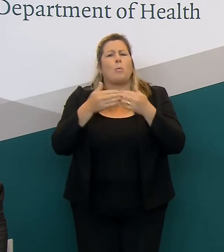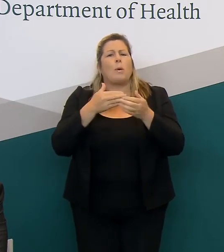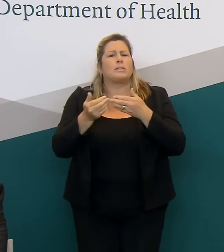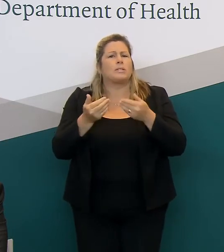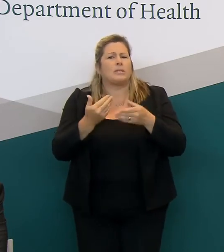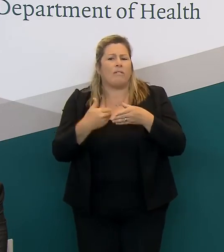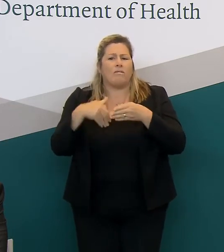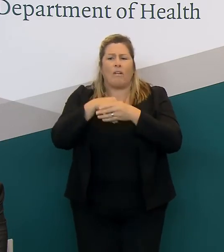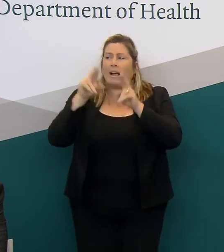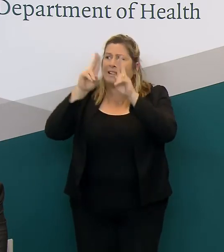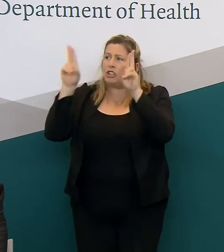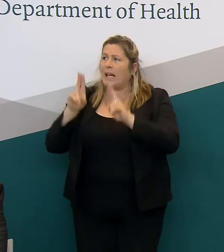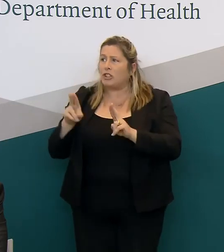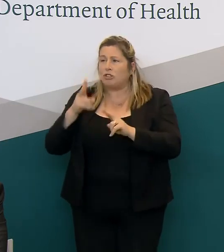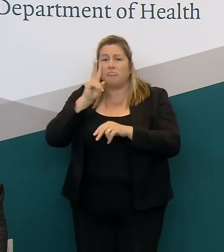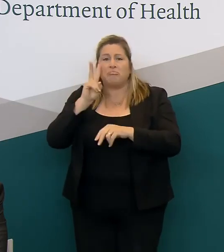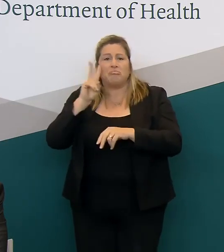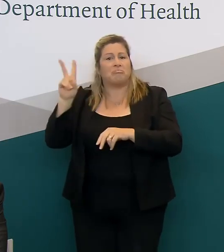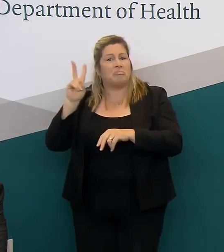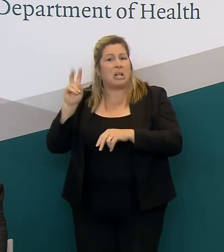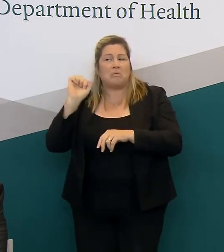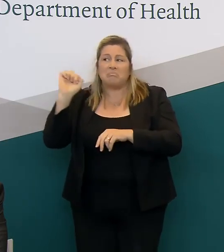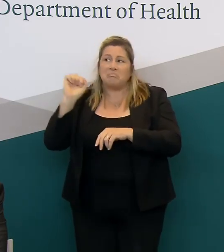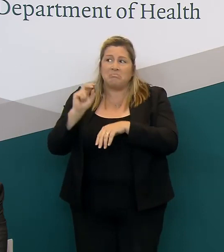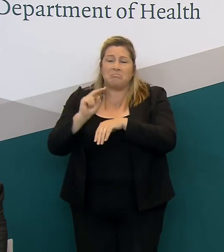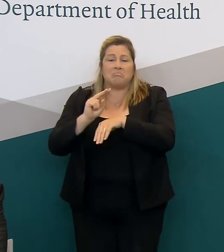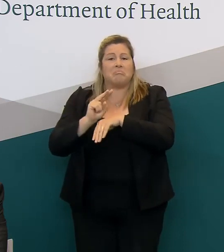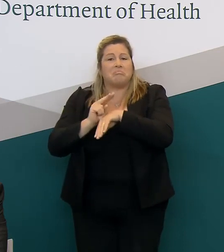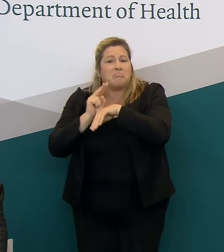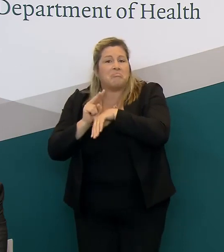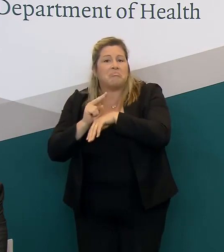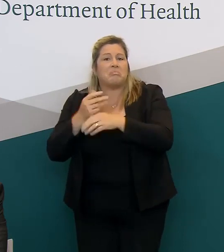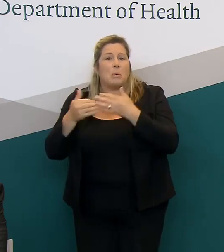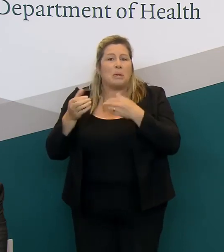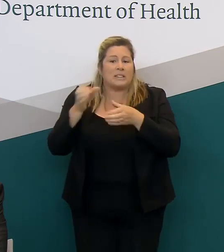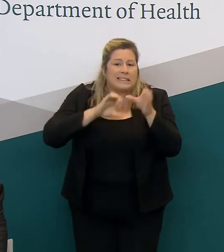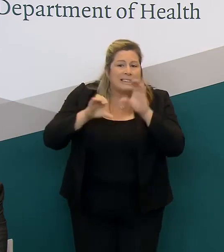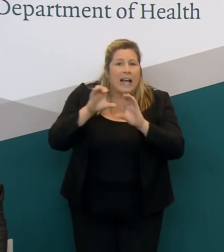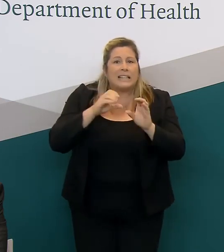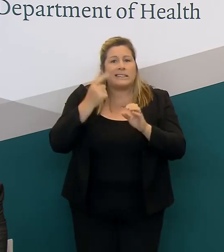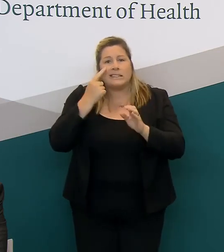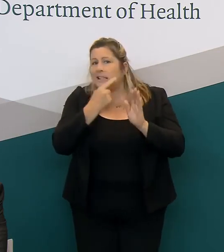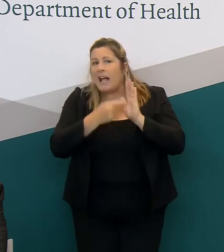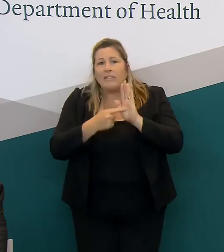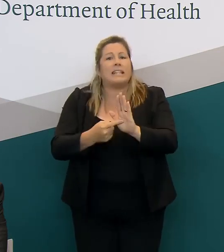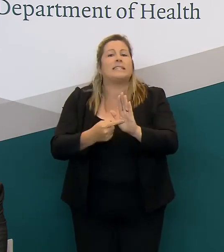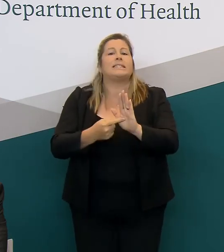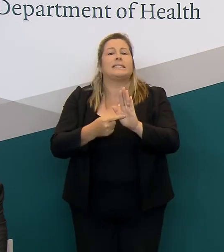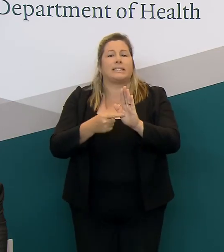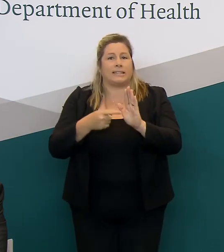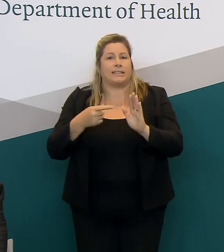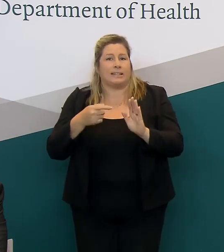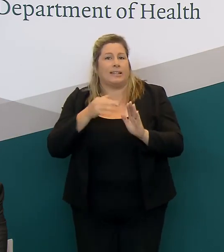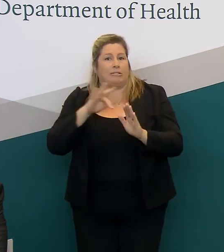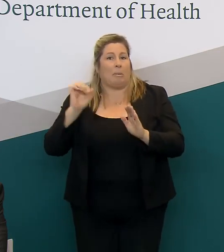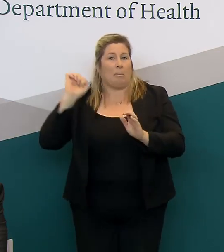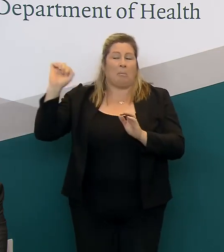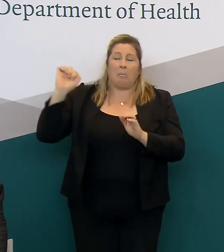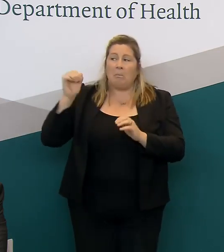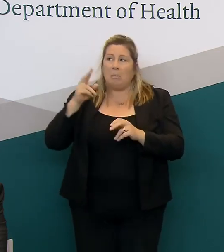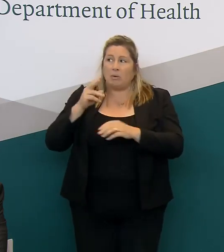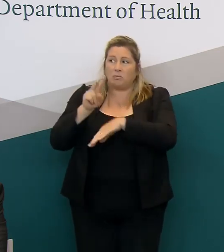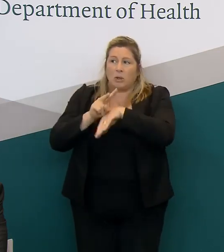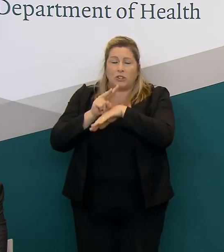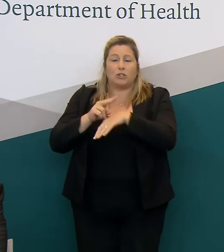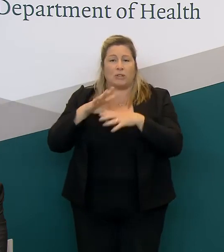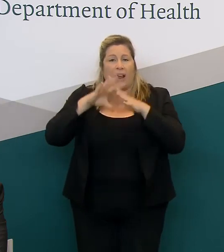position internationally in relation to the science and evidence behind aerosolized transmission. Okay, so